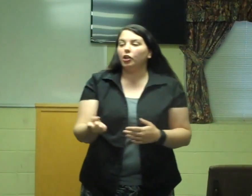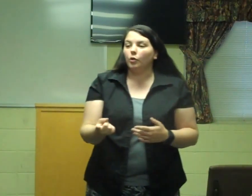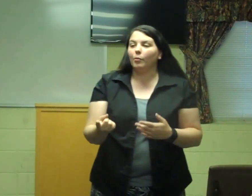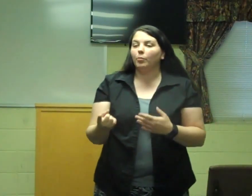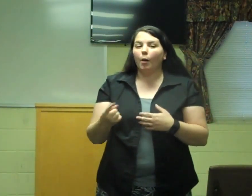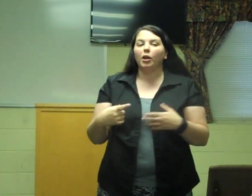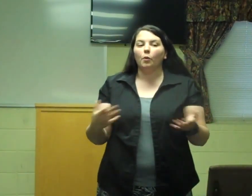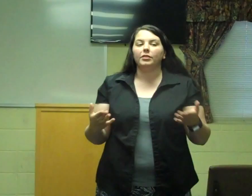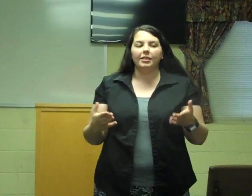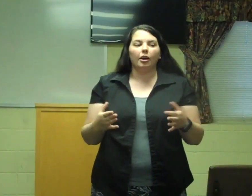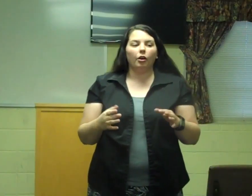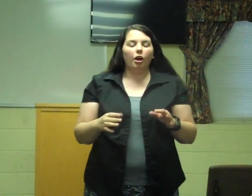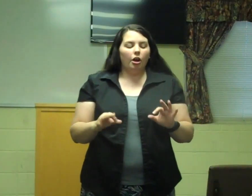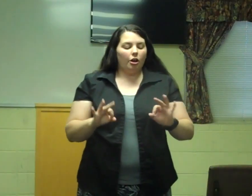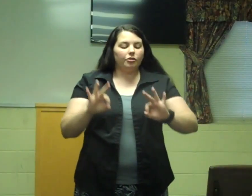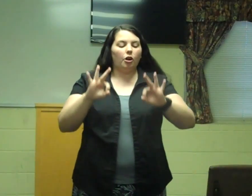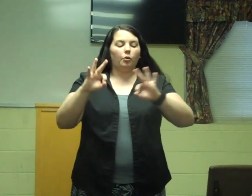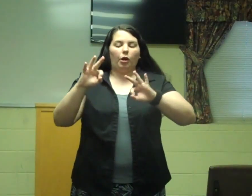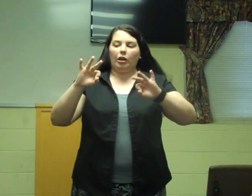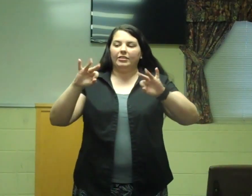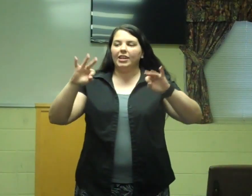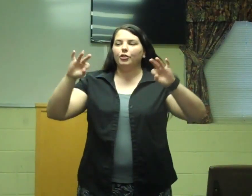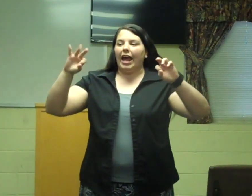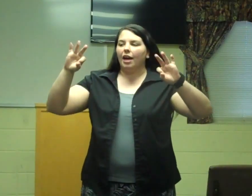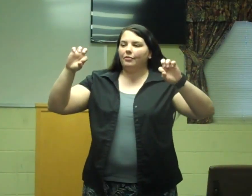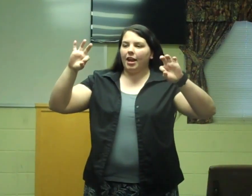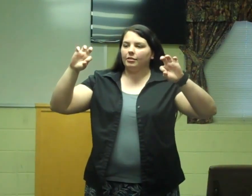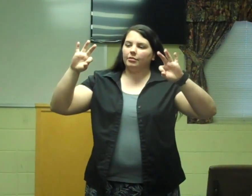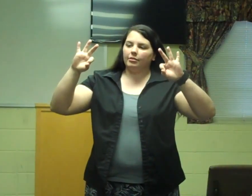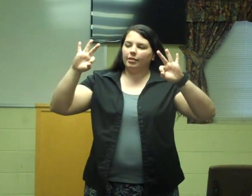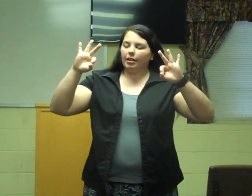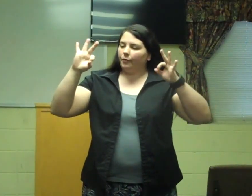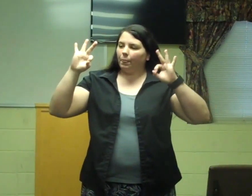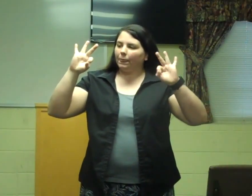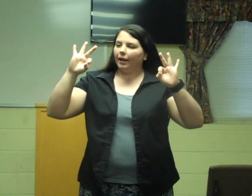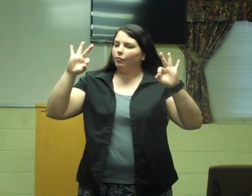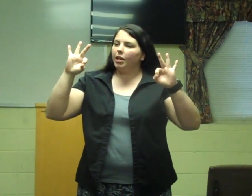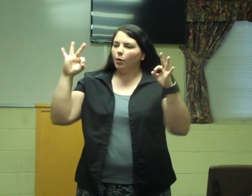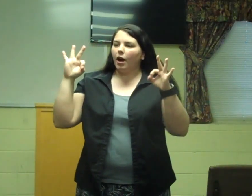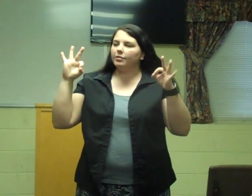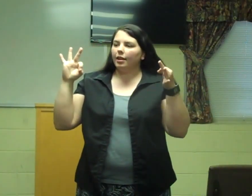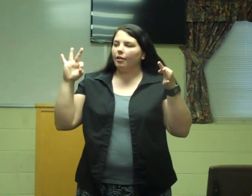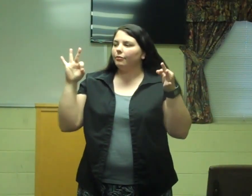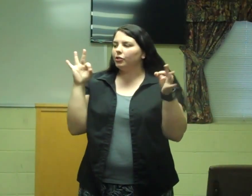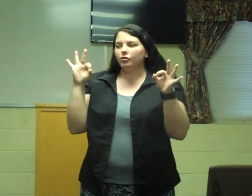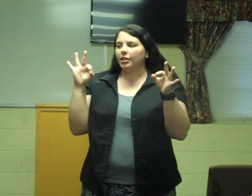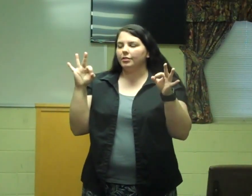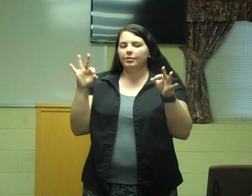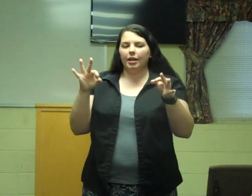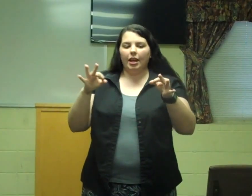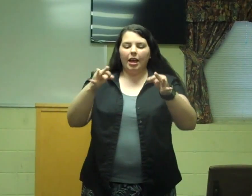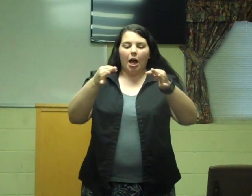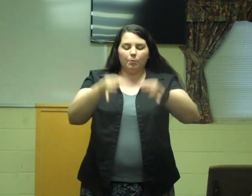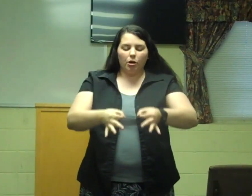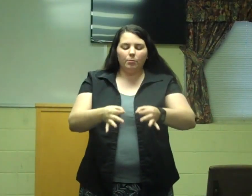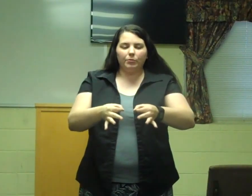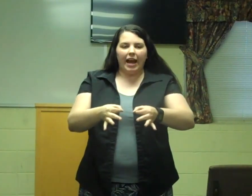you. I'm going to probably go in detail. So you take your F hands, I have no idea why it's an F, it just is, and put them